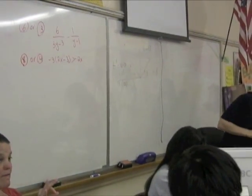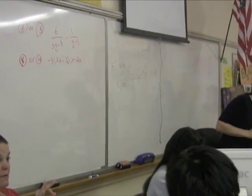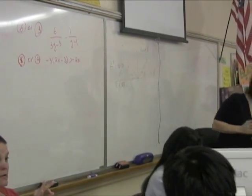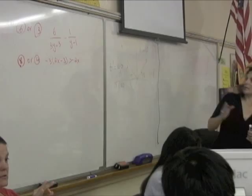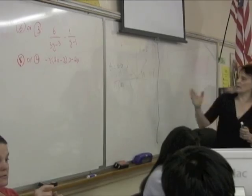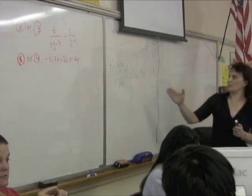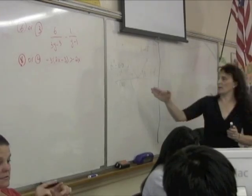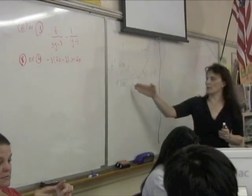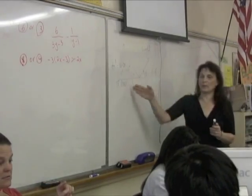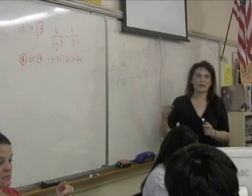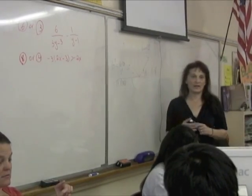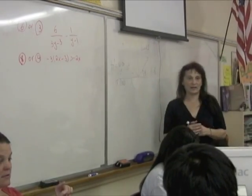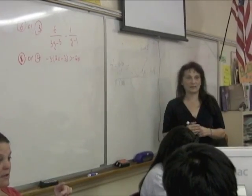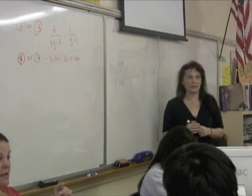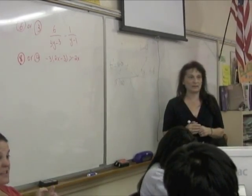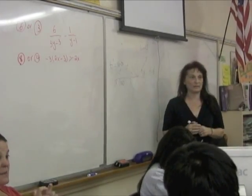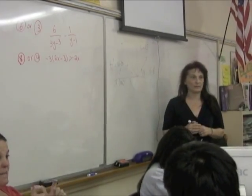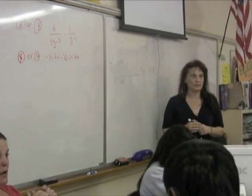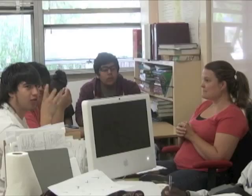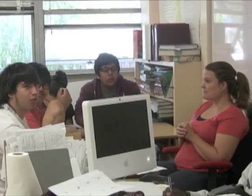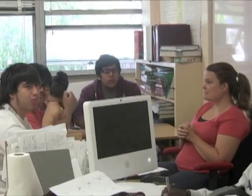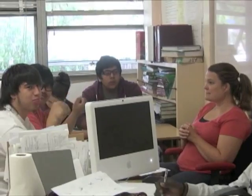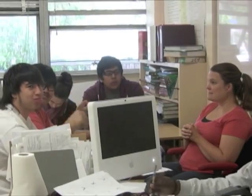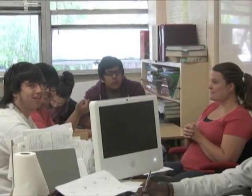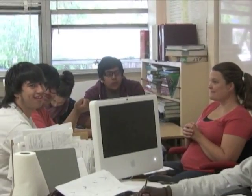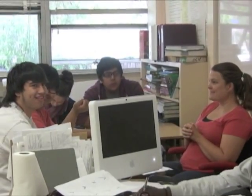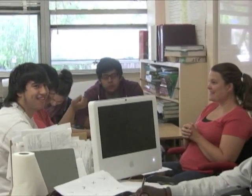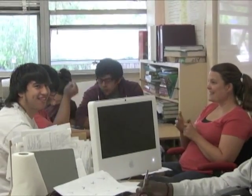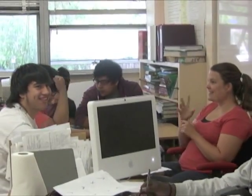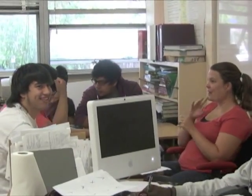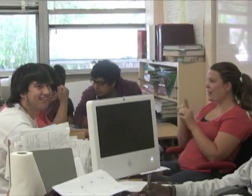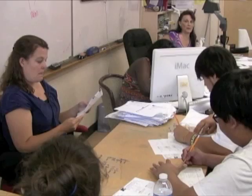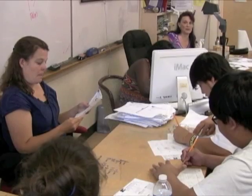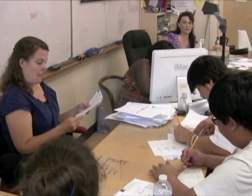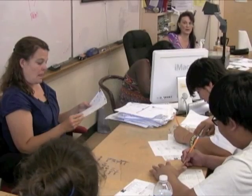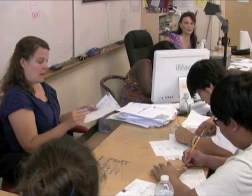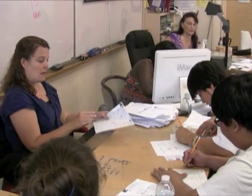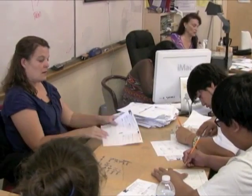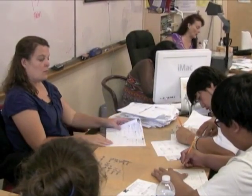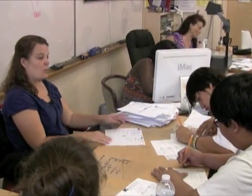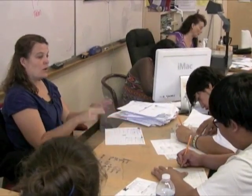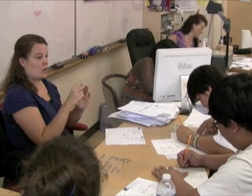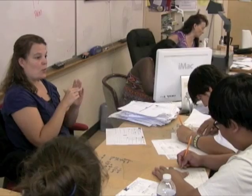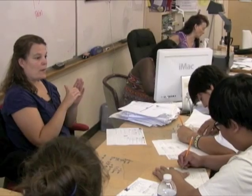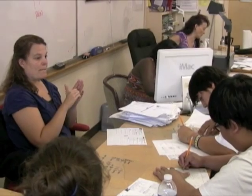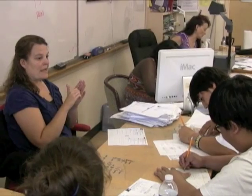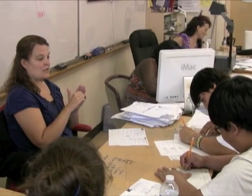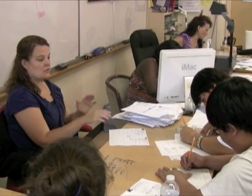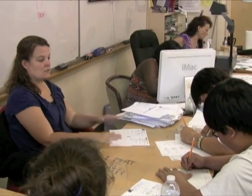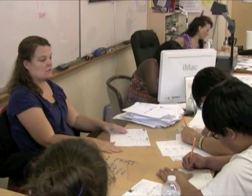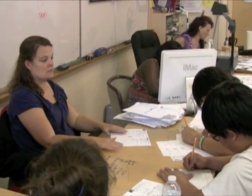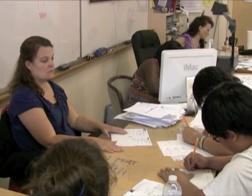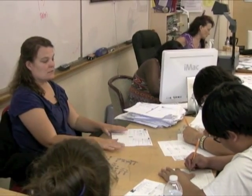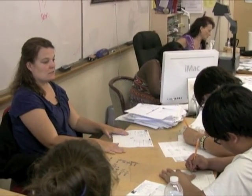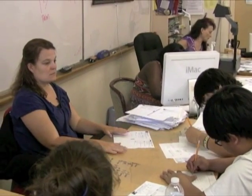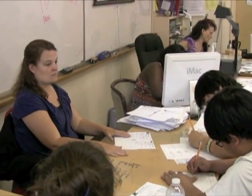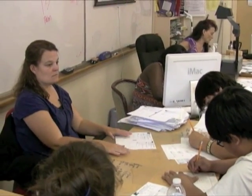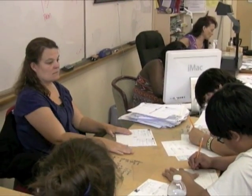Okay, but it's bigger than 180, isn't it? The reference angle. Page 22. John, back to you. The